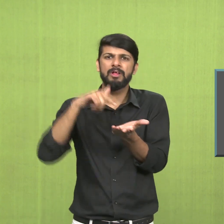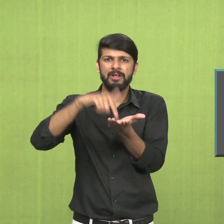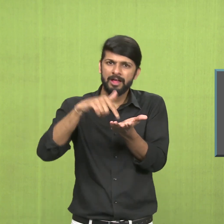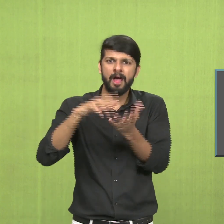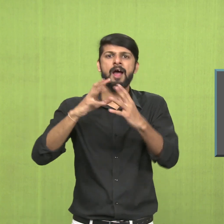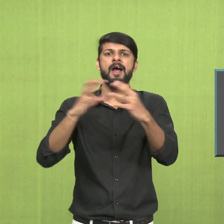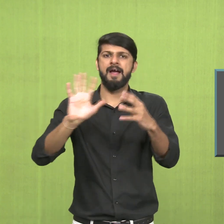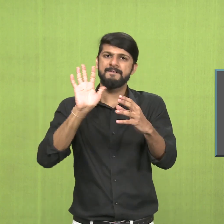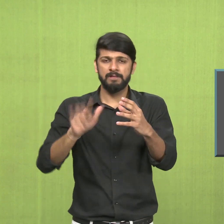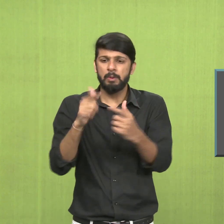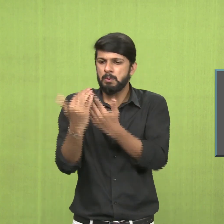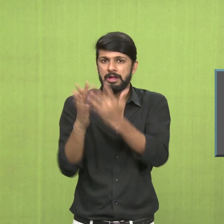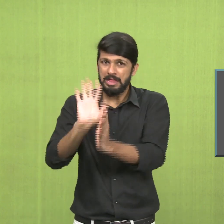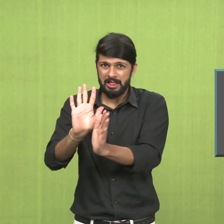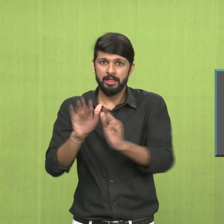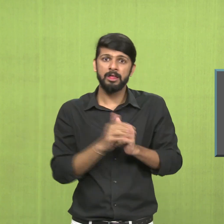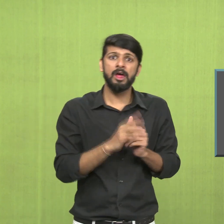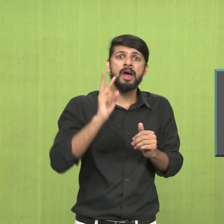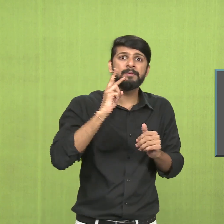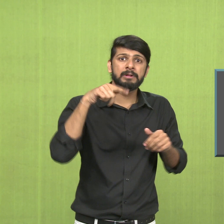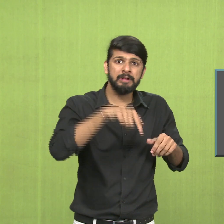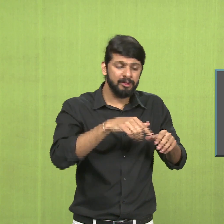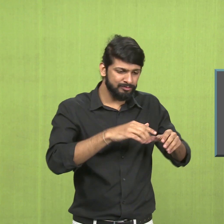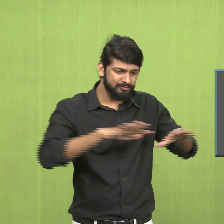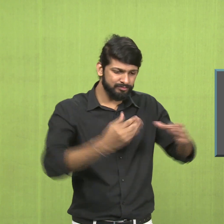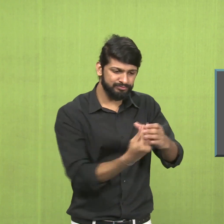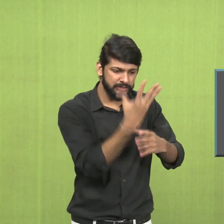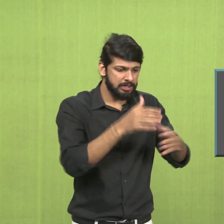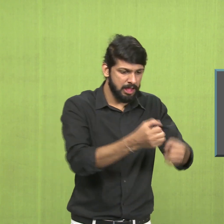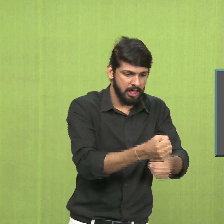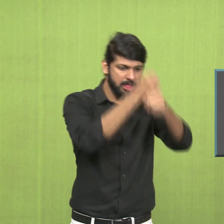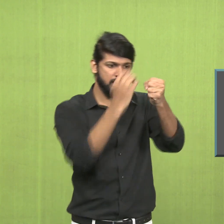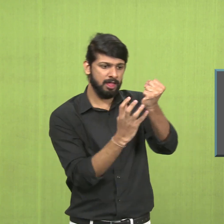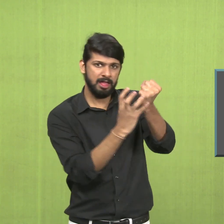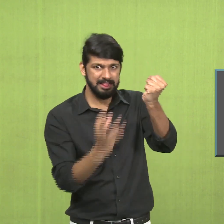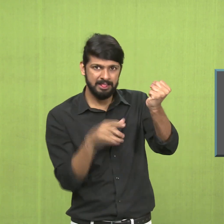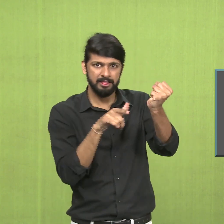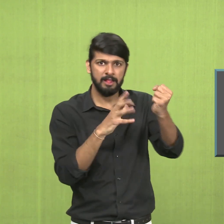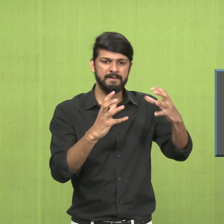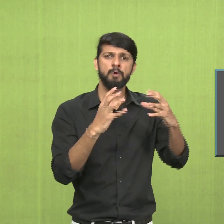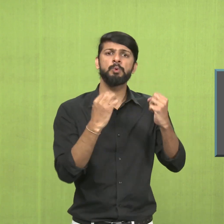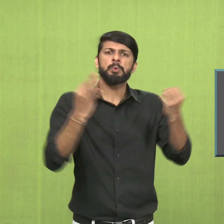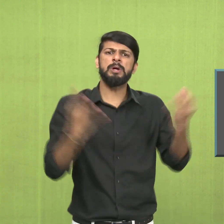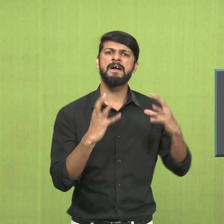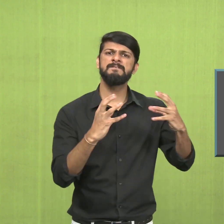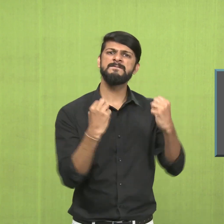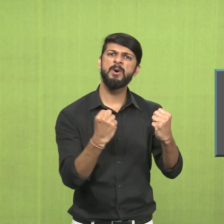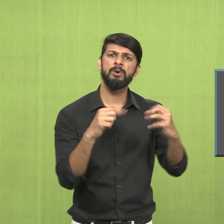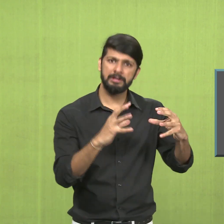it is eaten with lemon. Commonly we will know it is boiled and eaten. At the same time, this is a